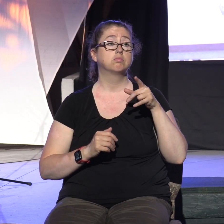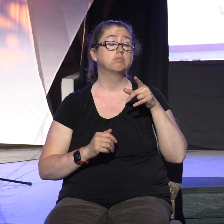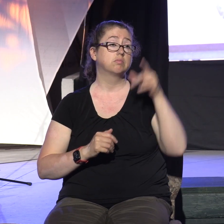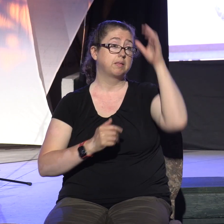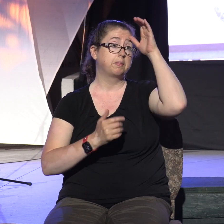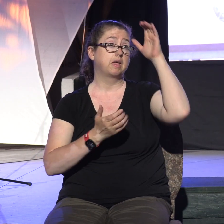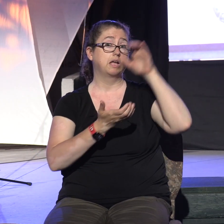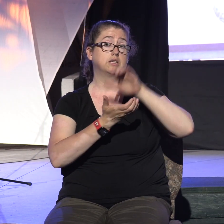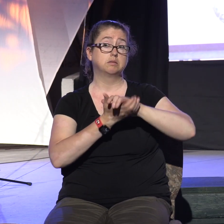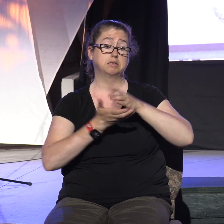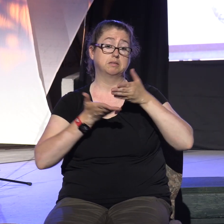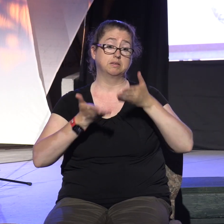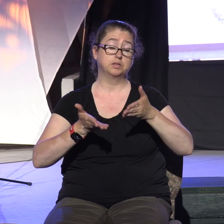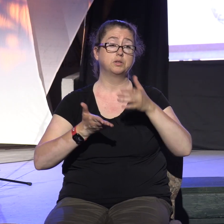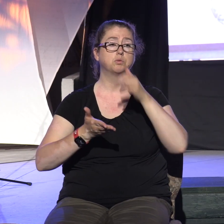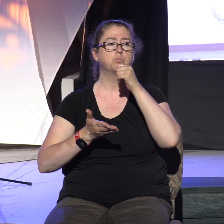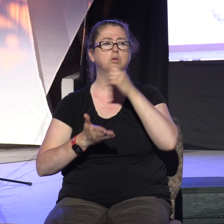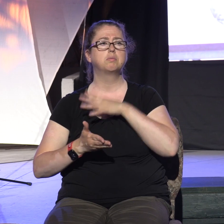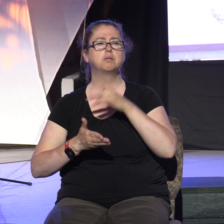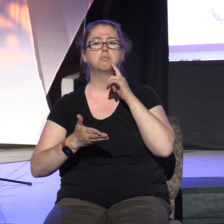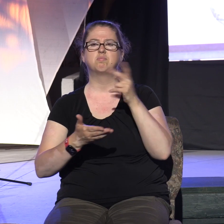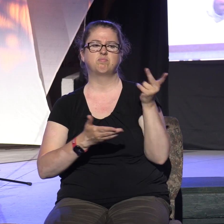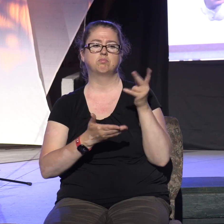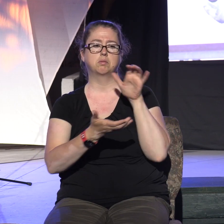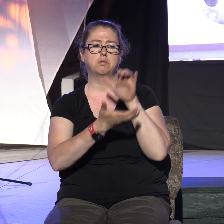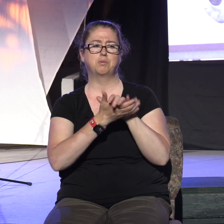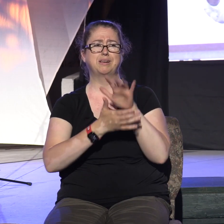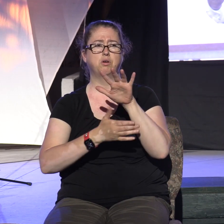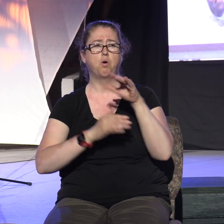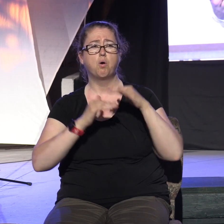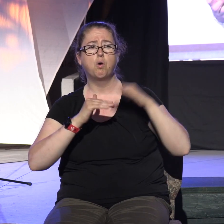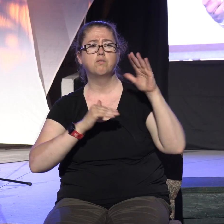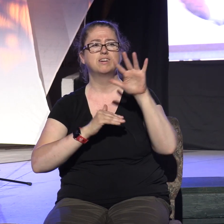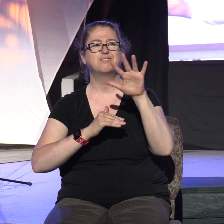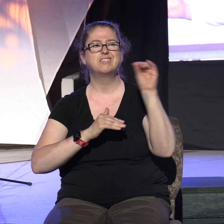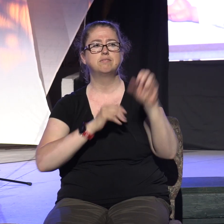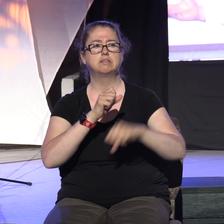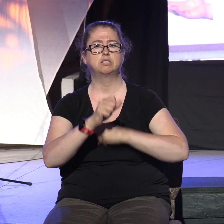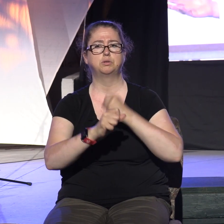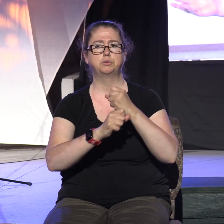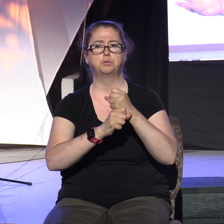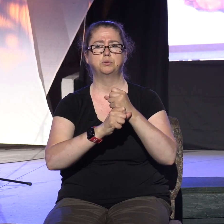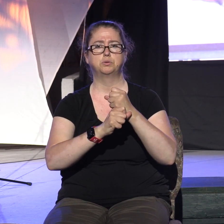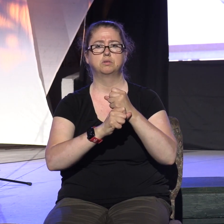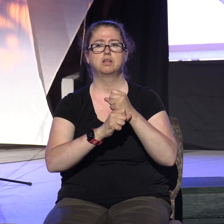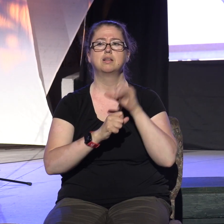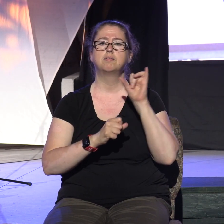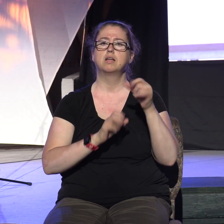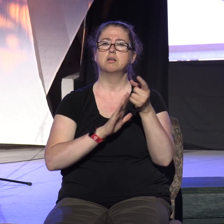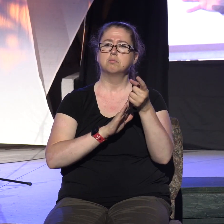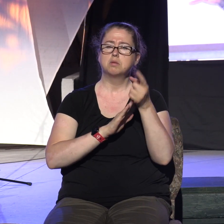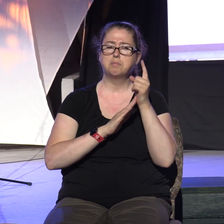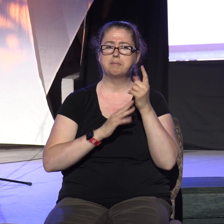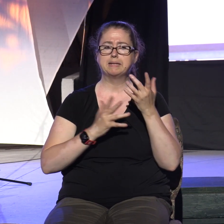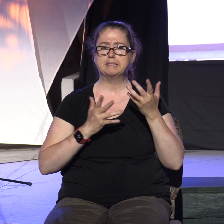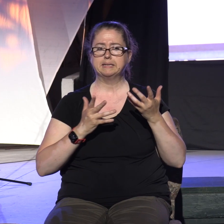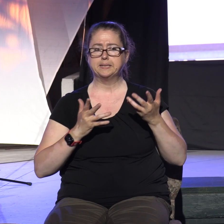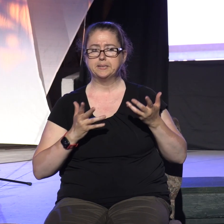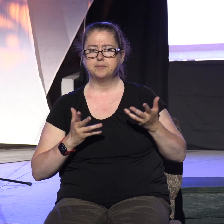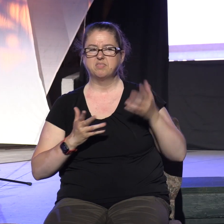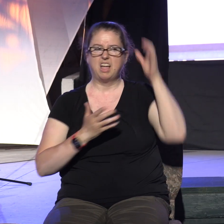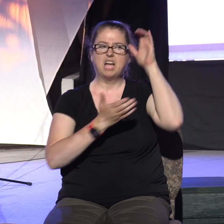just give him time alone to say goodbye, or if I should just stay there with him to show support. And so I decided